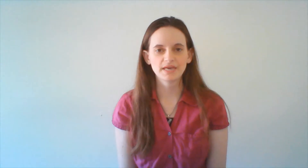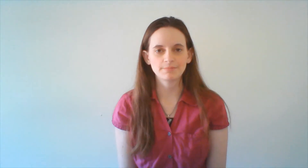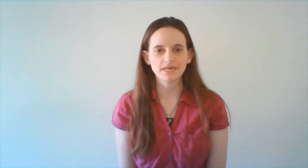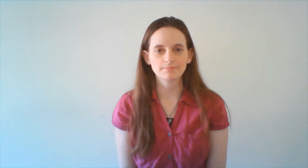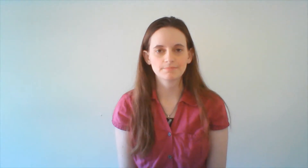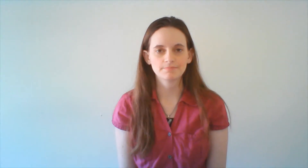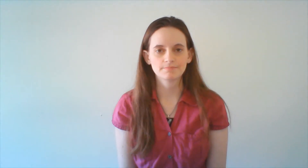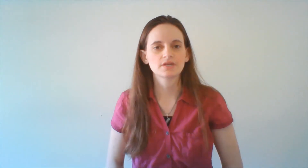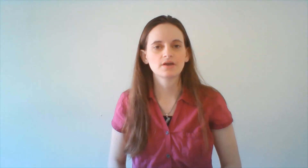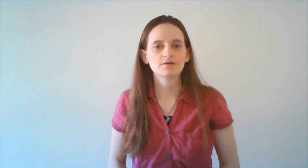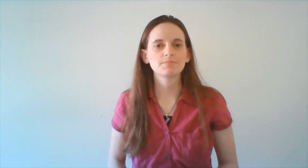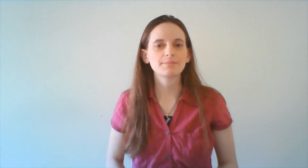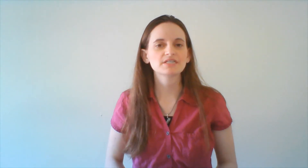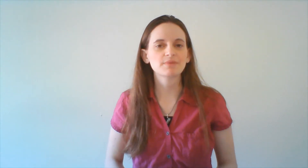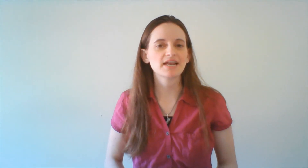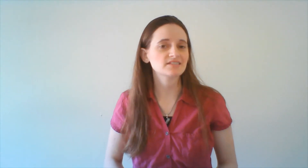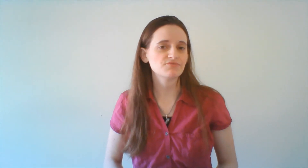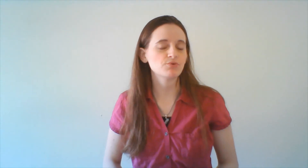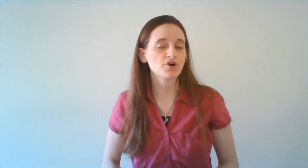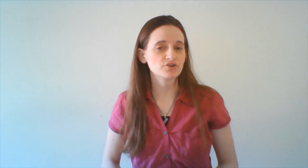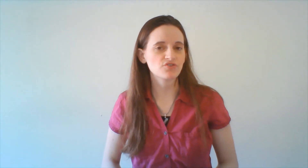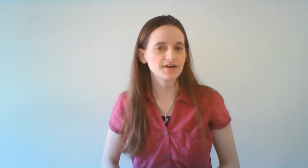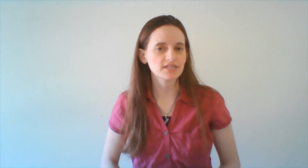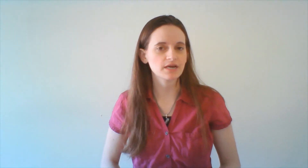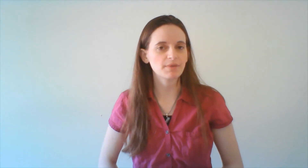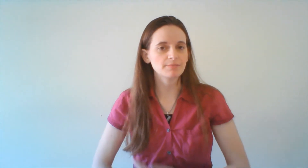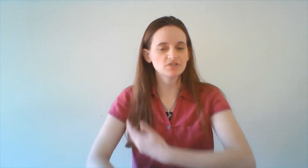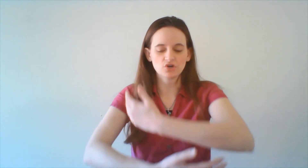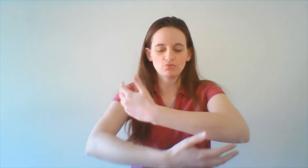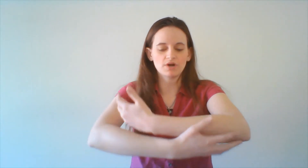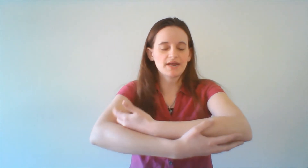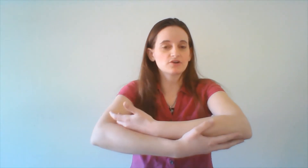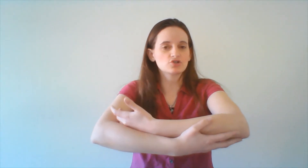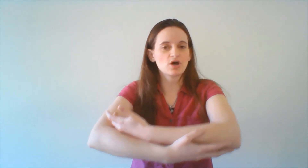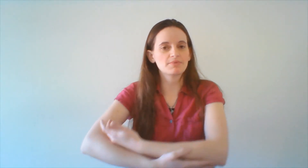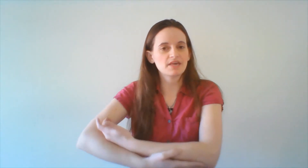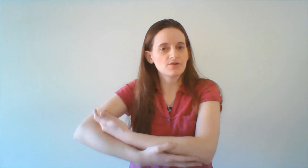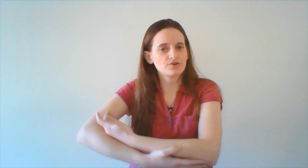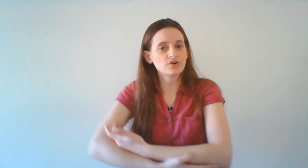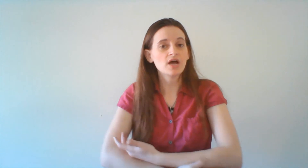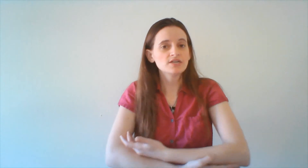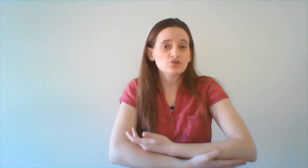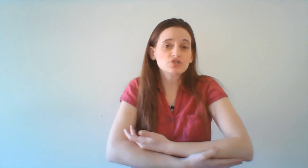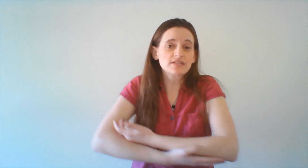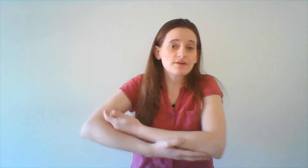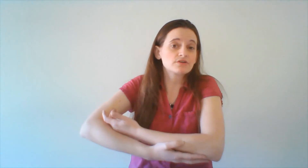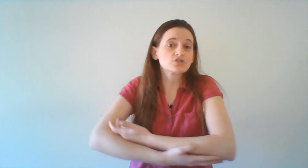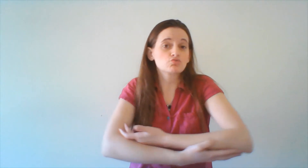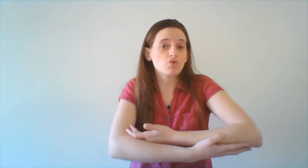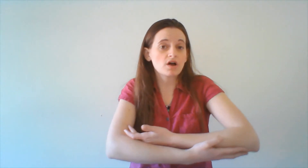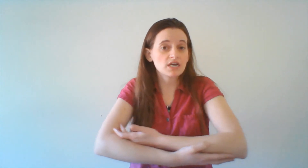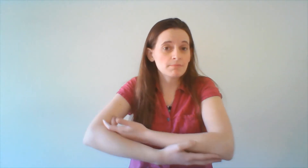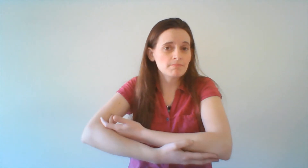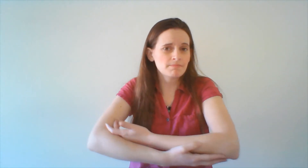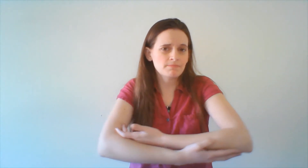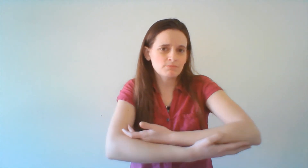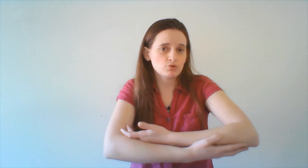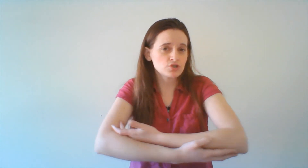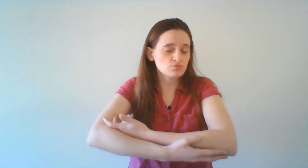Baby. Baby is made as if you are cradling a baby, so one hand on top of the other. Usually there is a rocking motion with